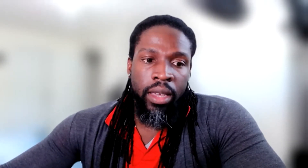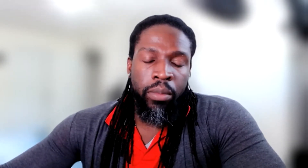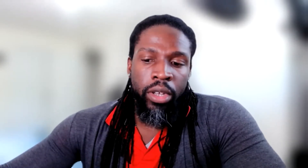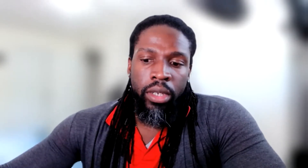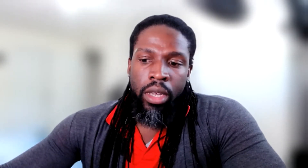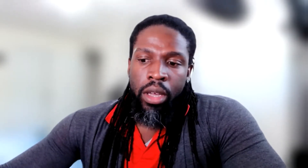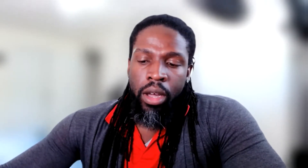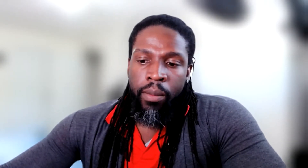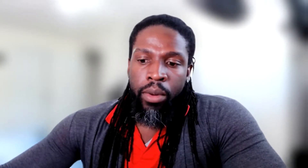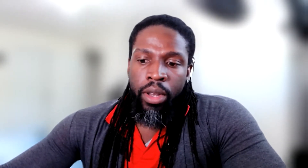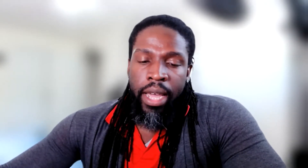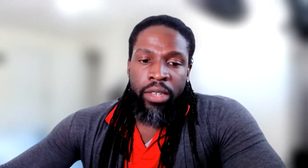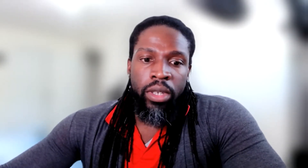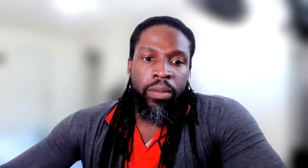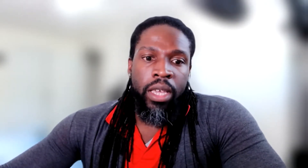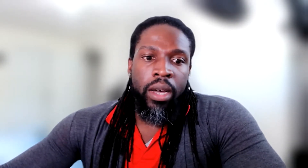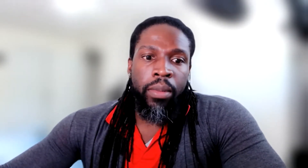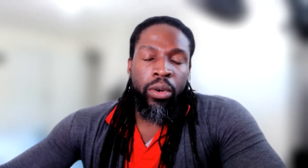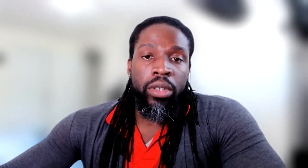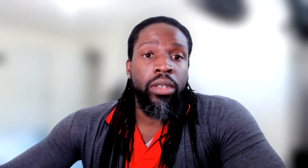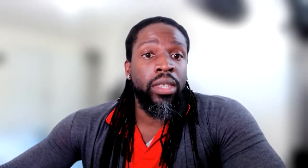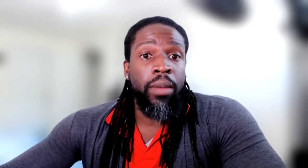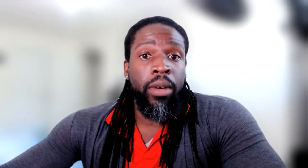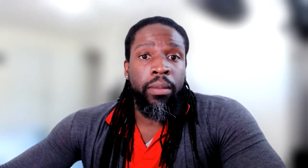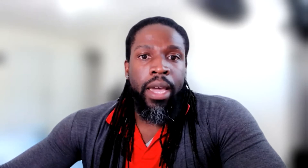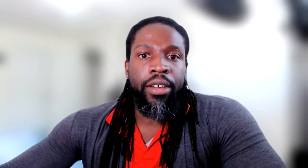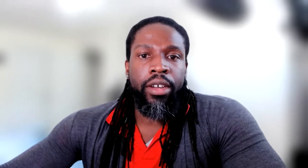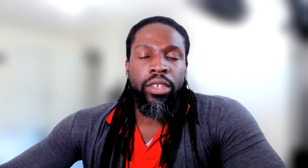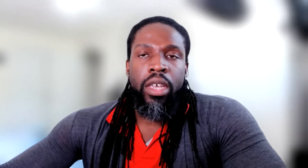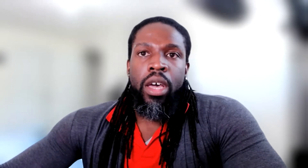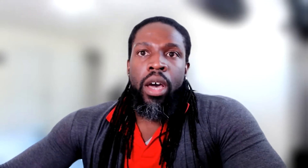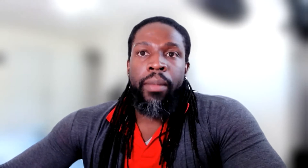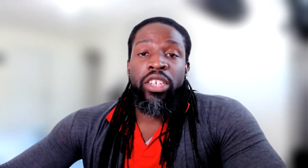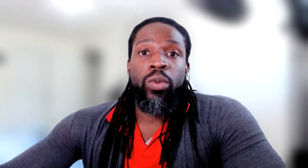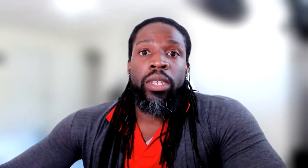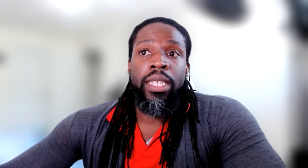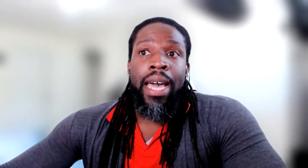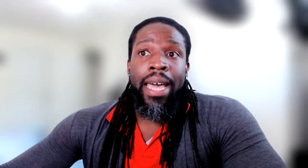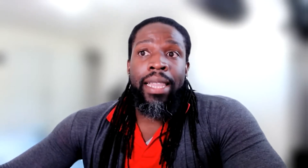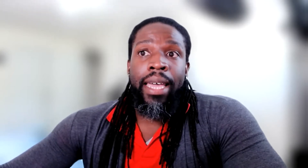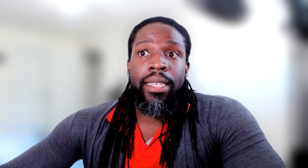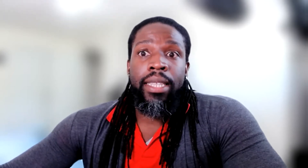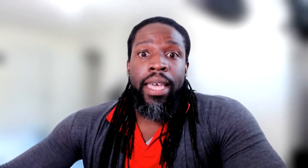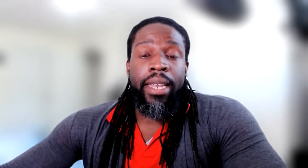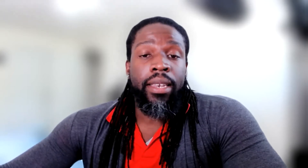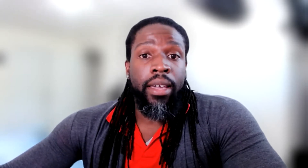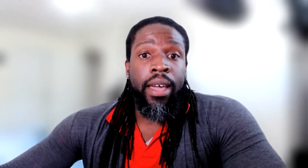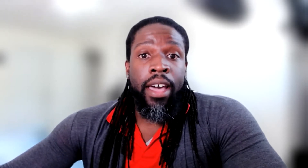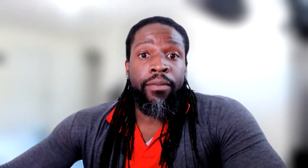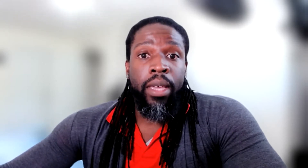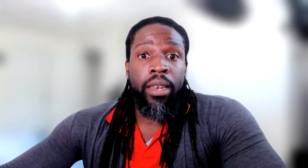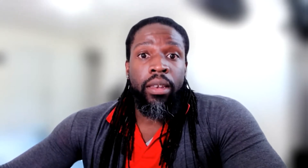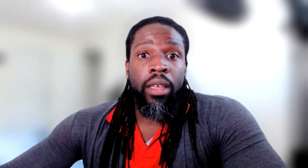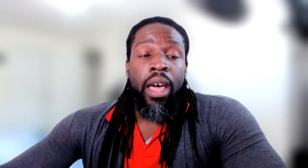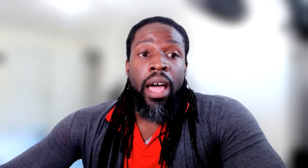to input, but as we speak about stigma and barriers, I just wanted to highlight that there